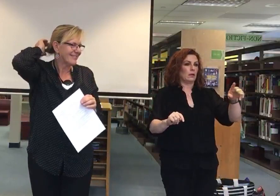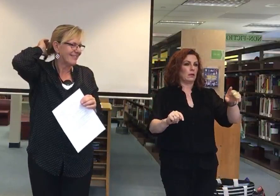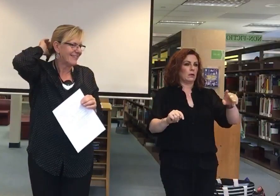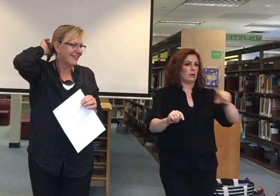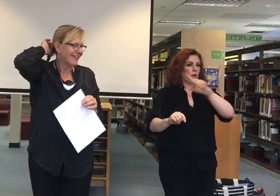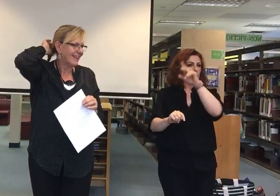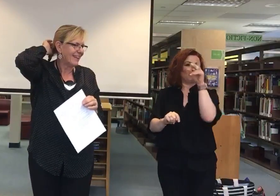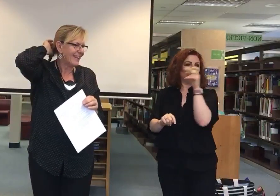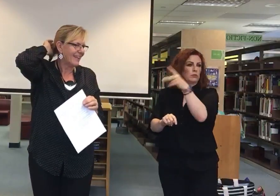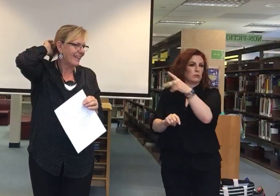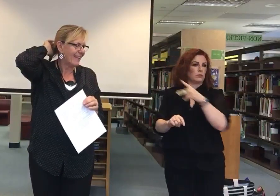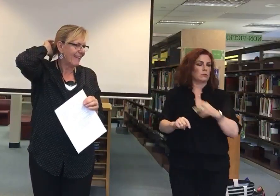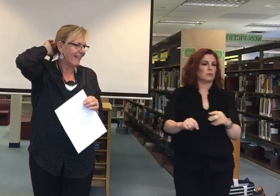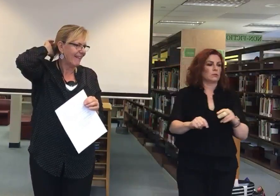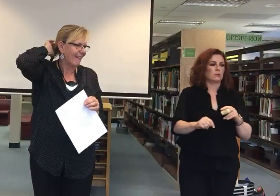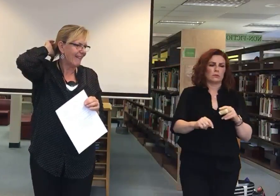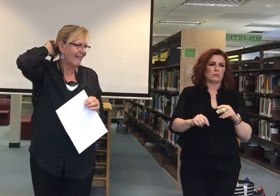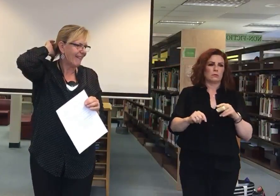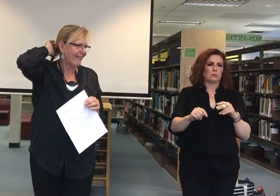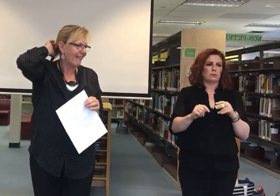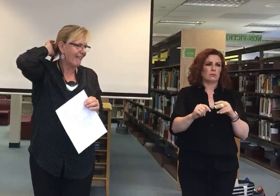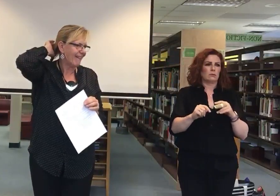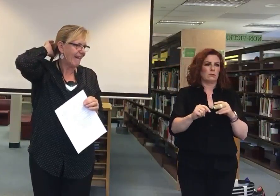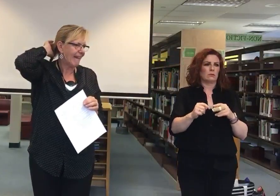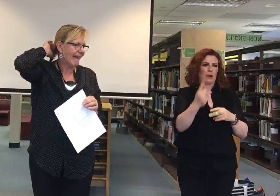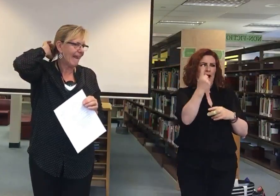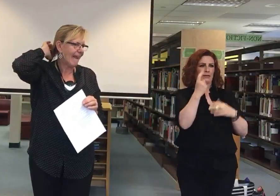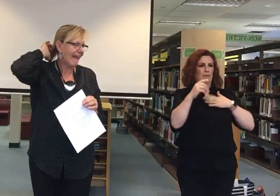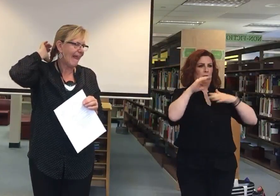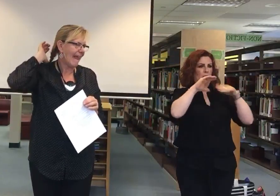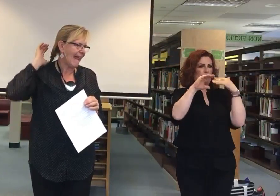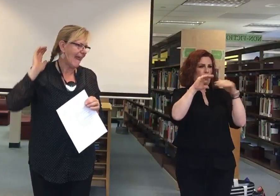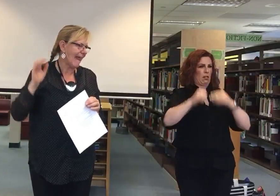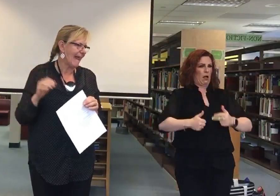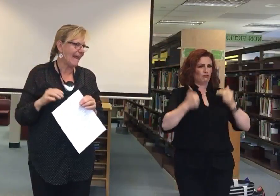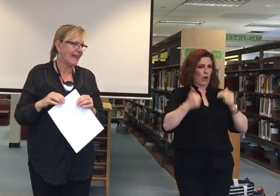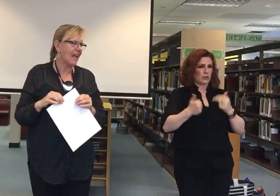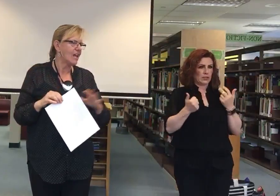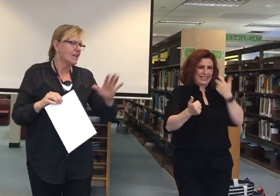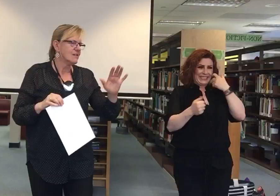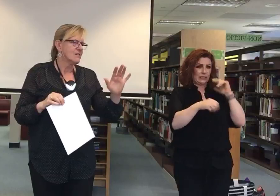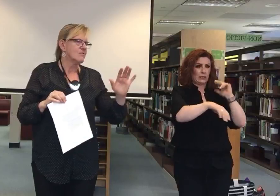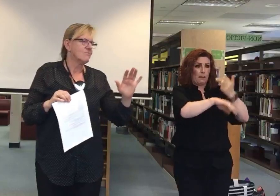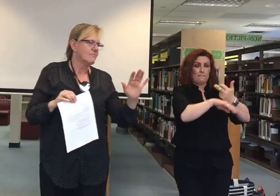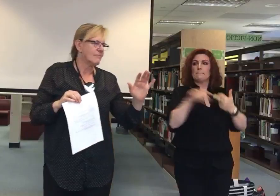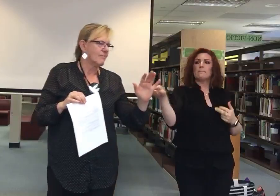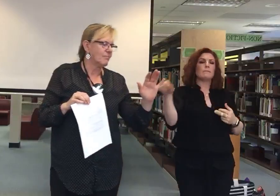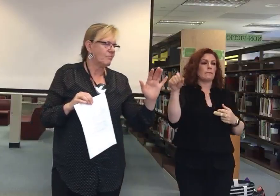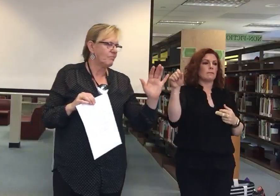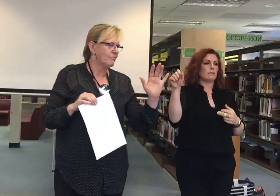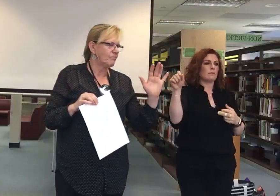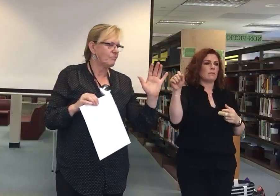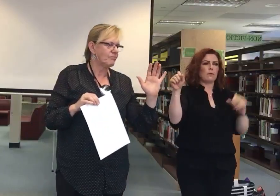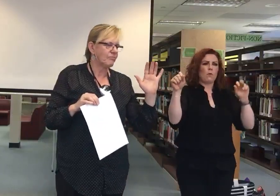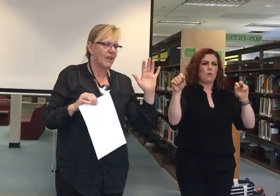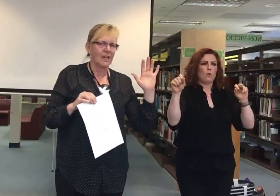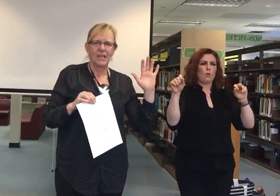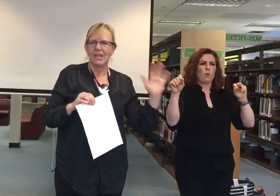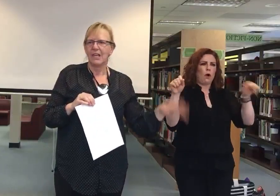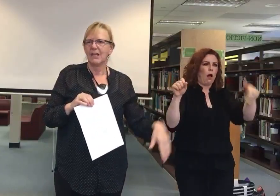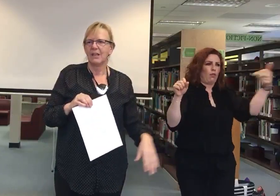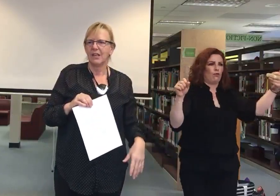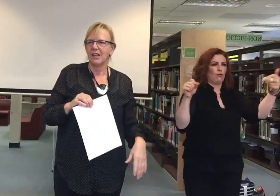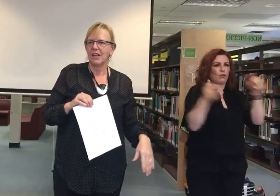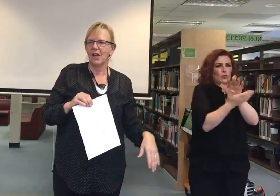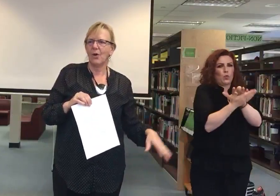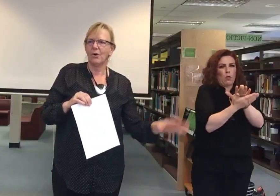question. It asks you for your email address. Is that the one that we've just set? Yeah. up? Or is that our, The one you're